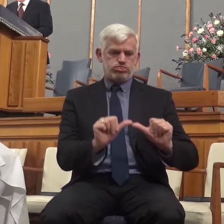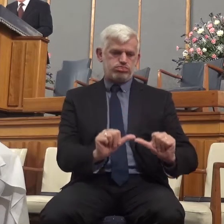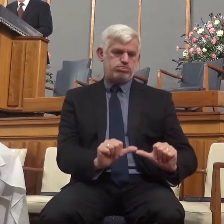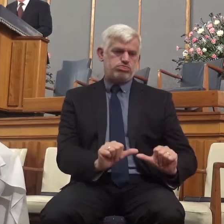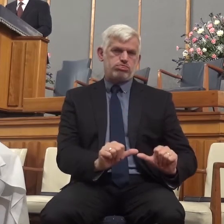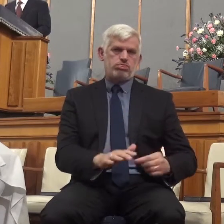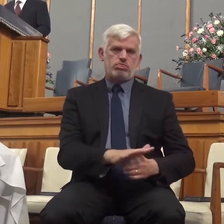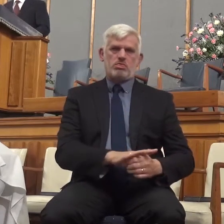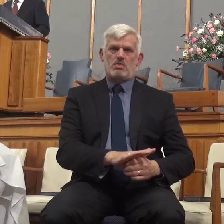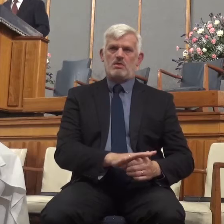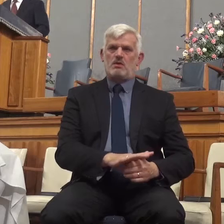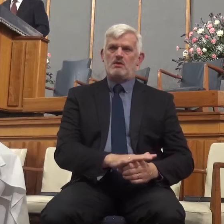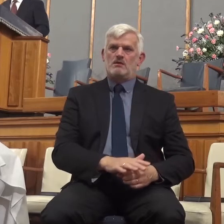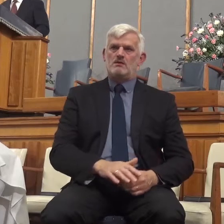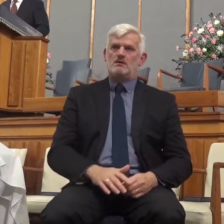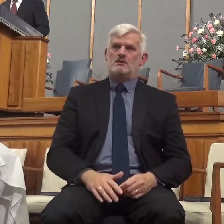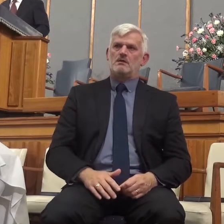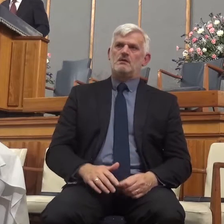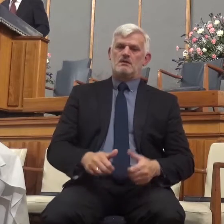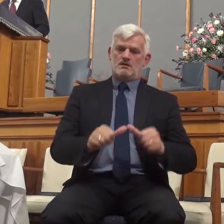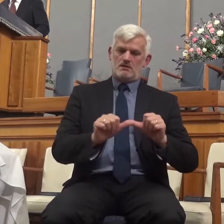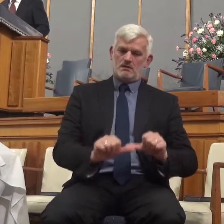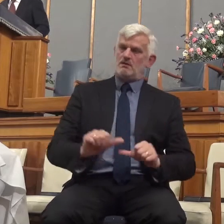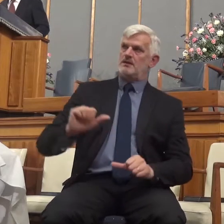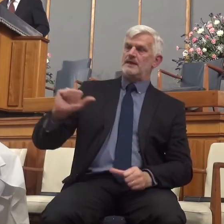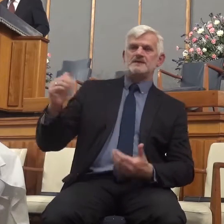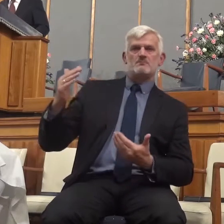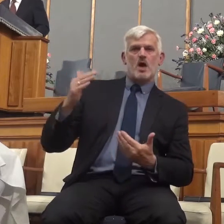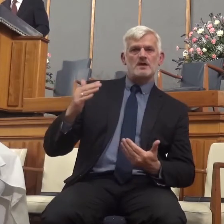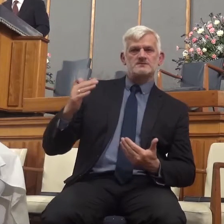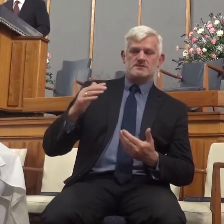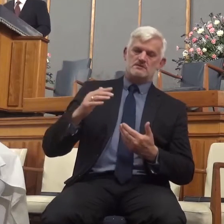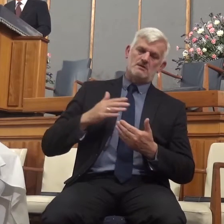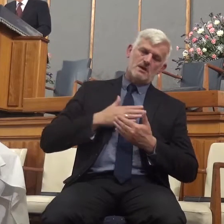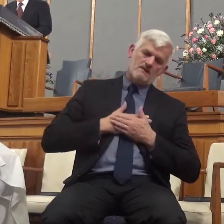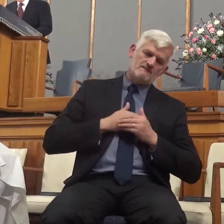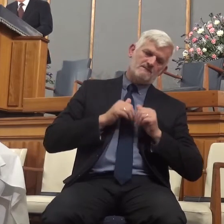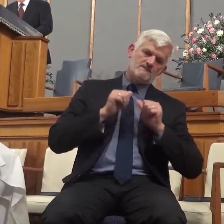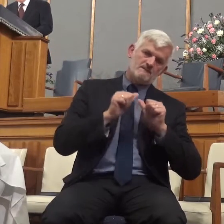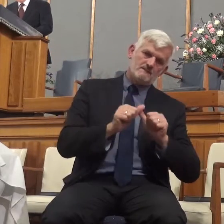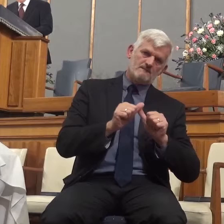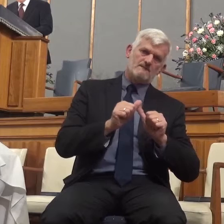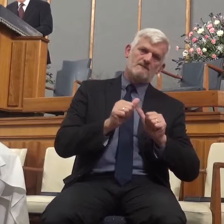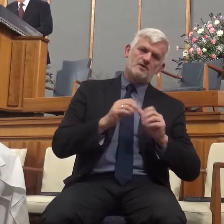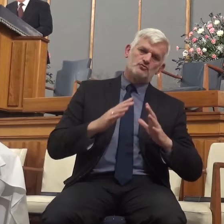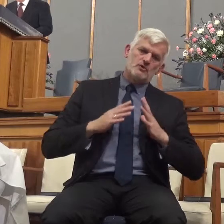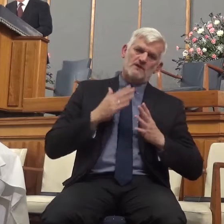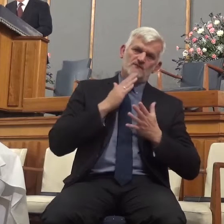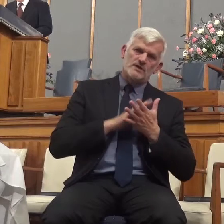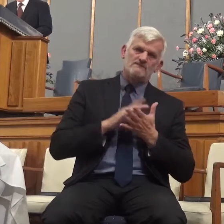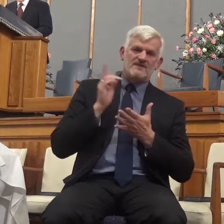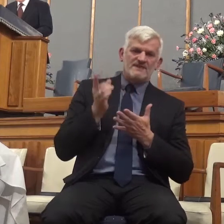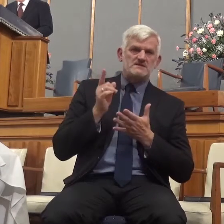estate. For his mercy, his compassion, his kindness, his readiness to forgive,